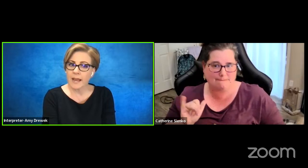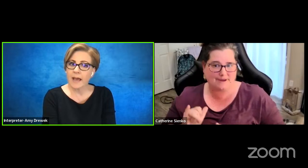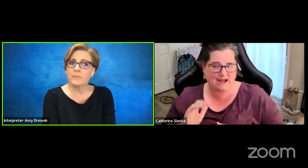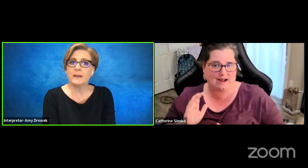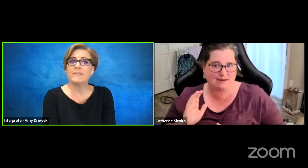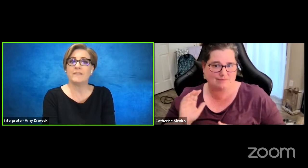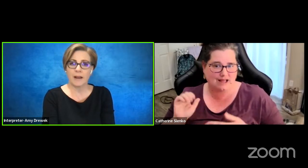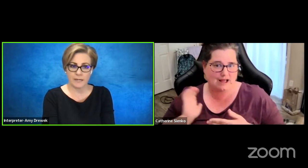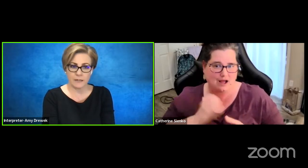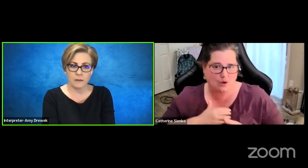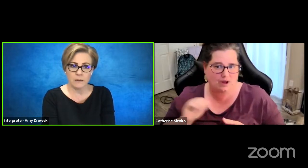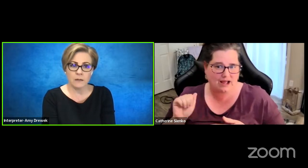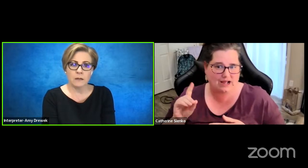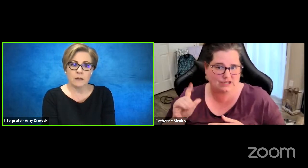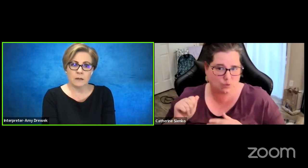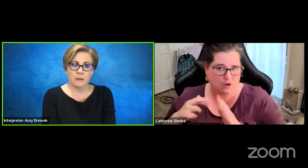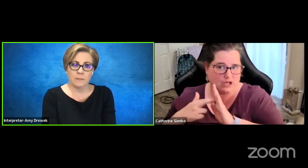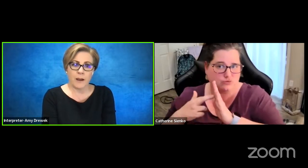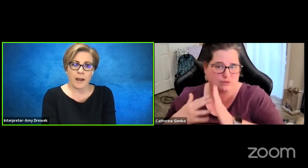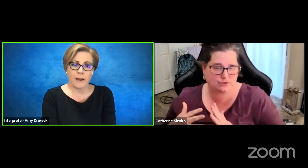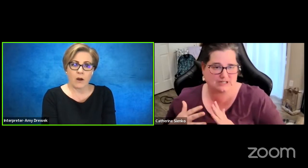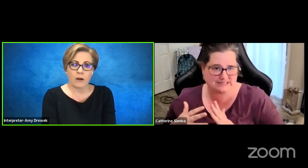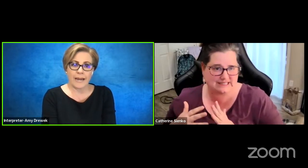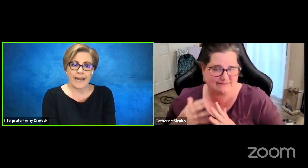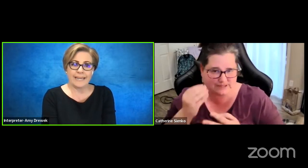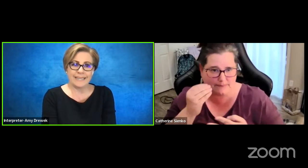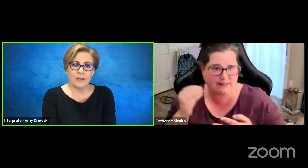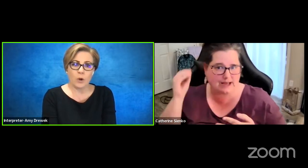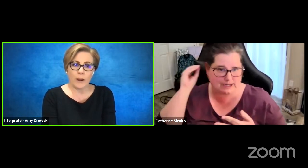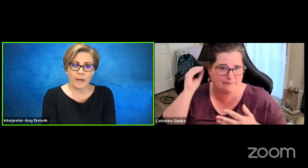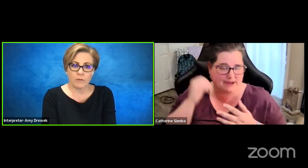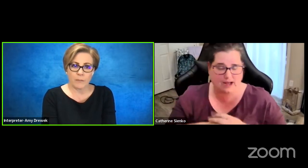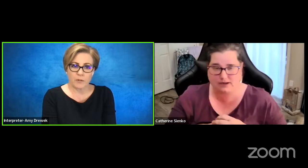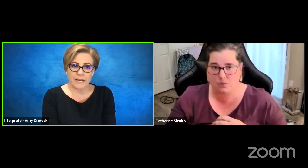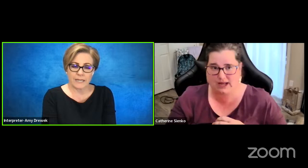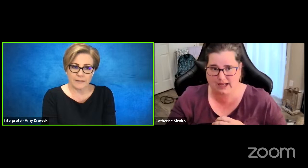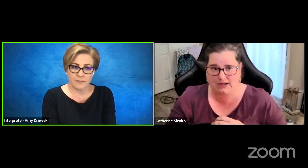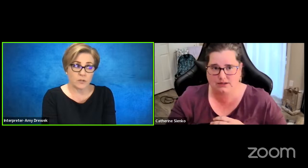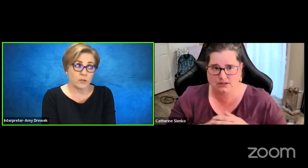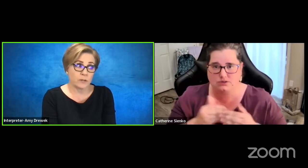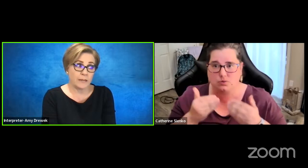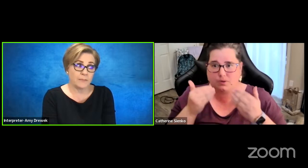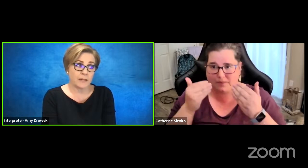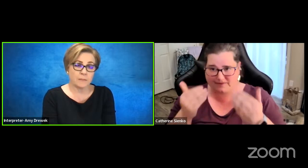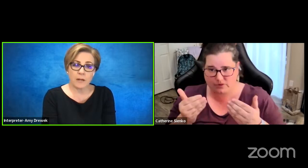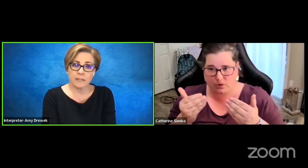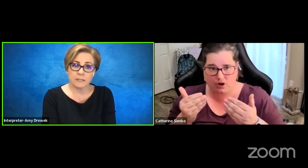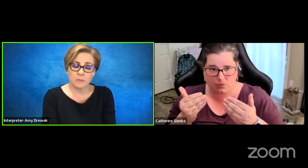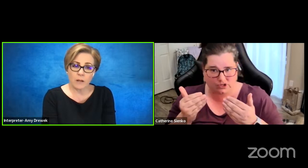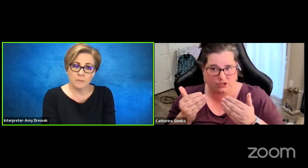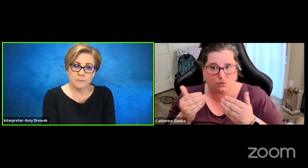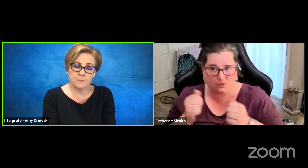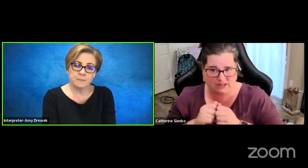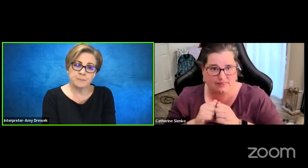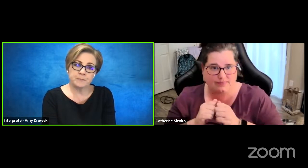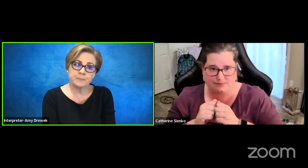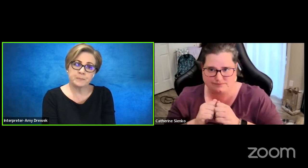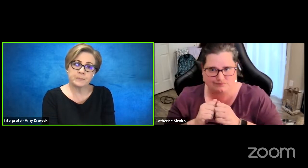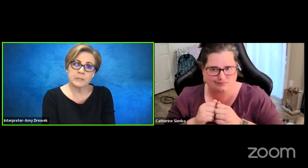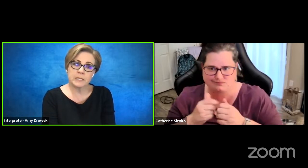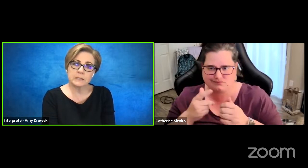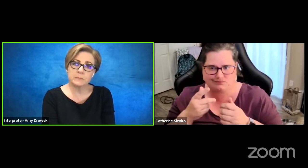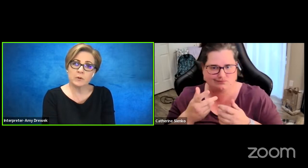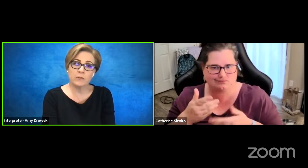of interviews and they have been vetted by our ADOA representative. So you keep that in mind as